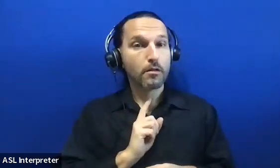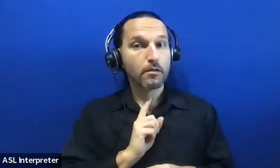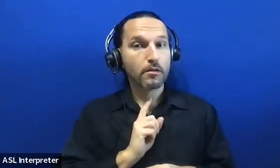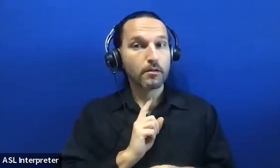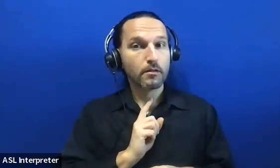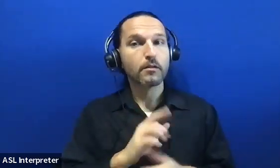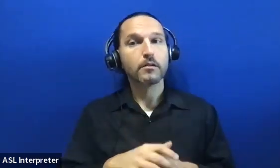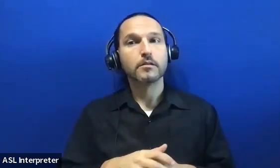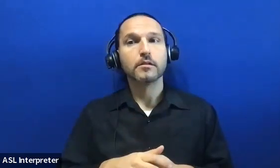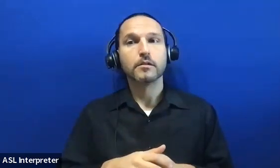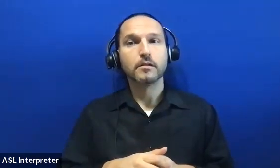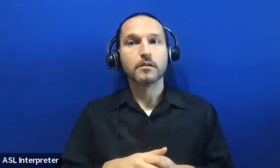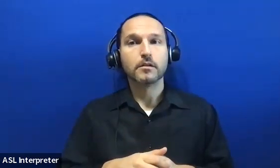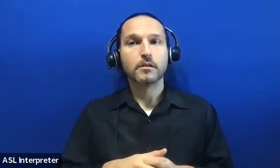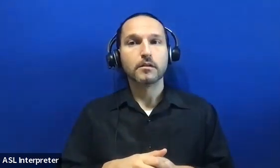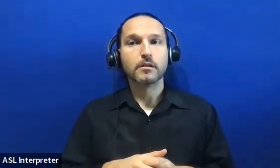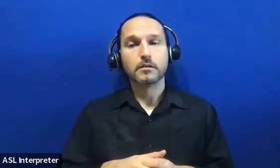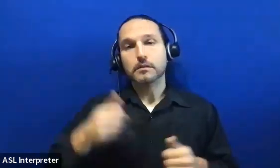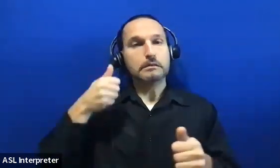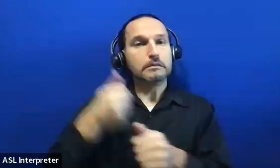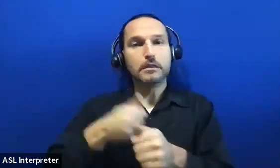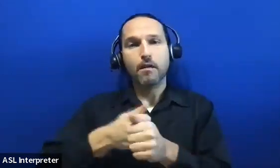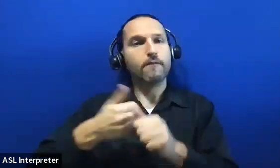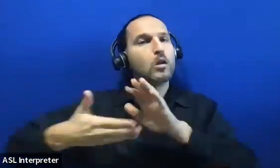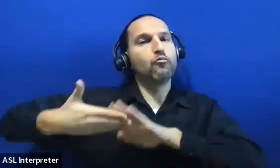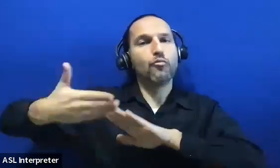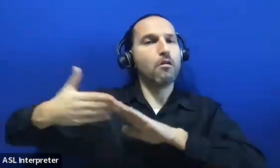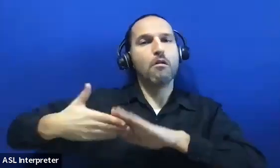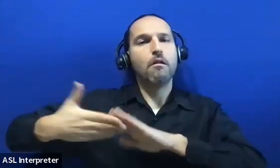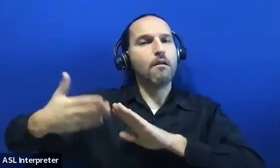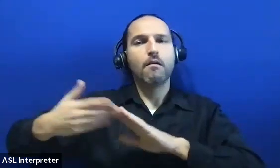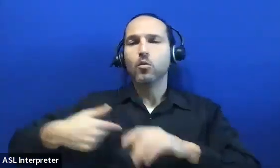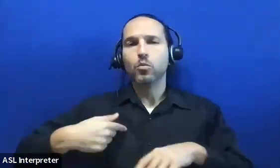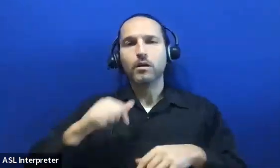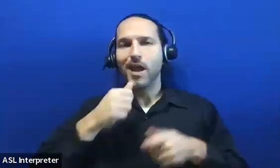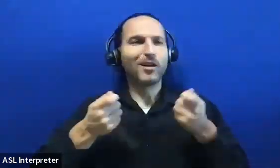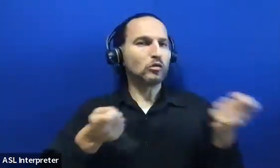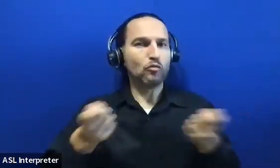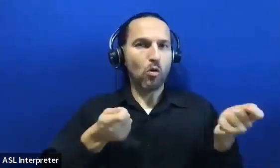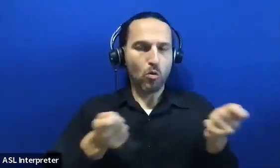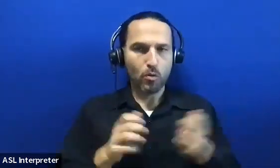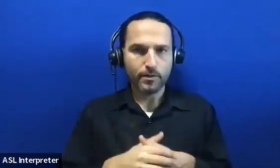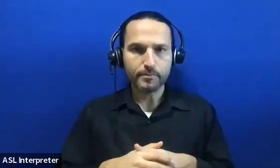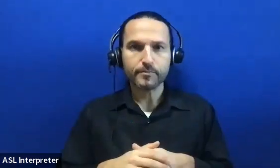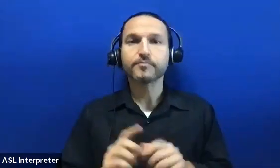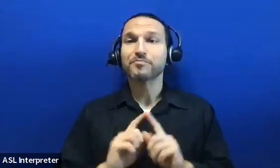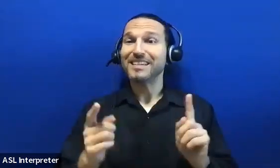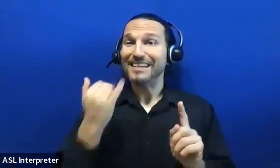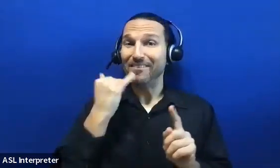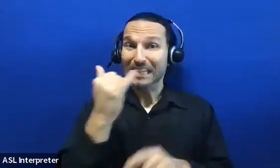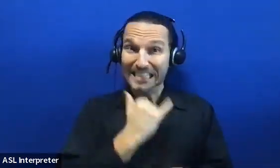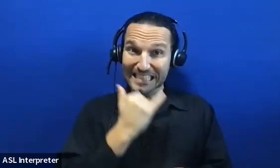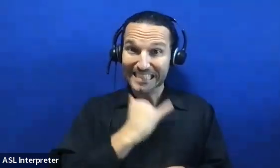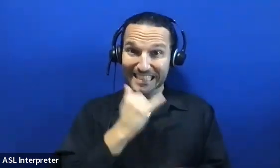everything at that point, we just don't have control over anymore, unless we have a feeling that it's going in the